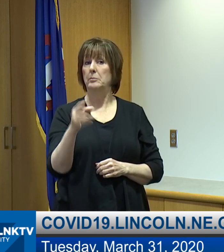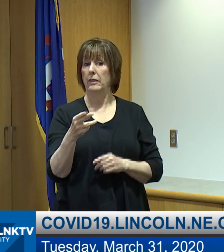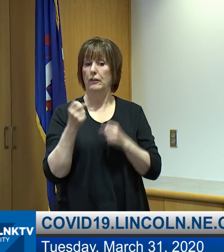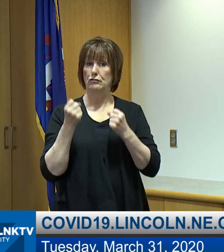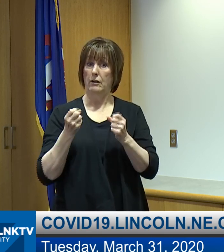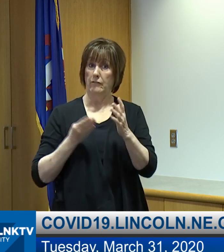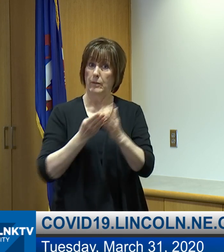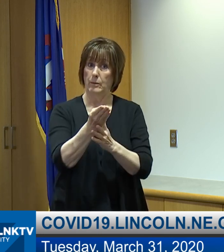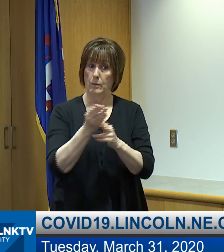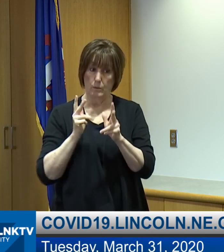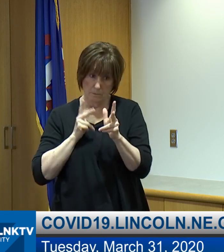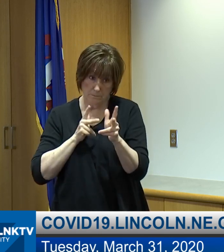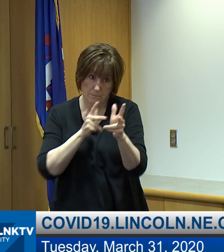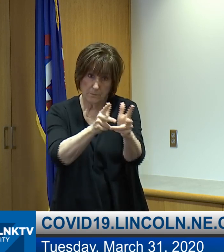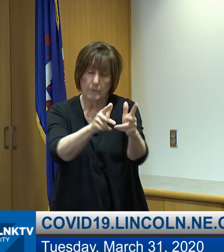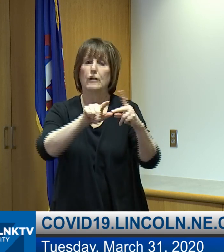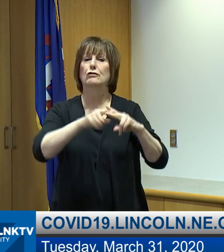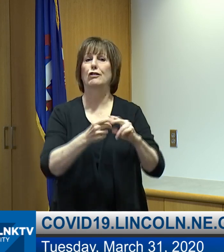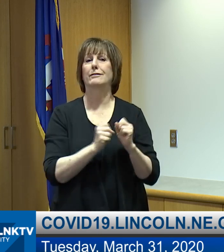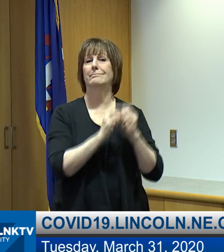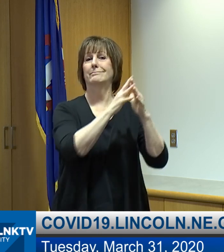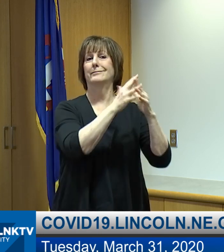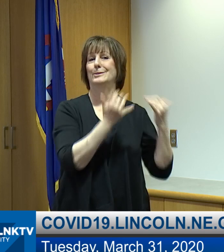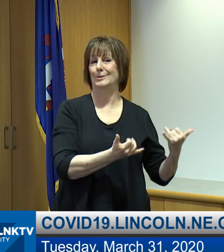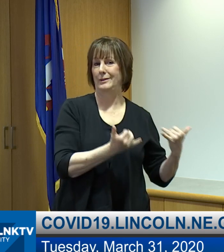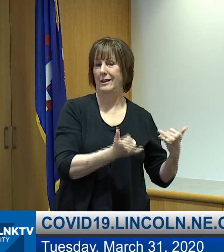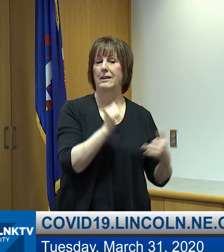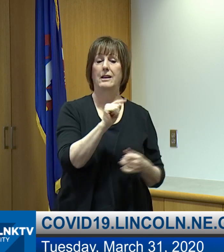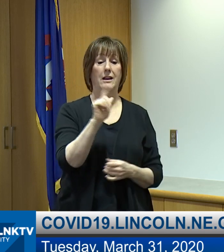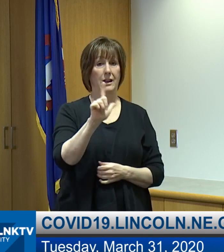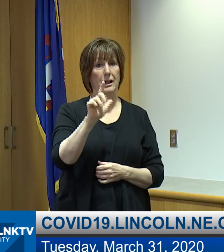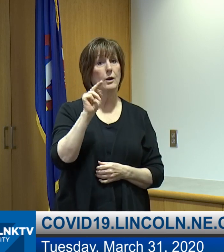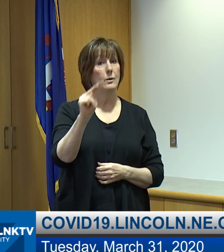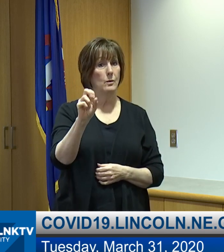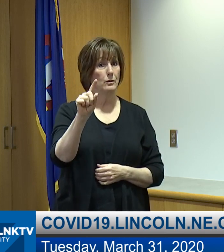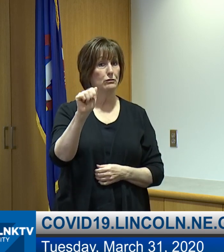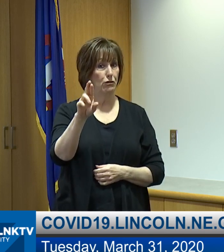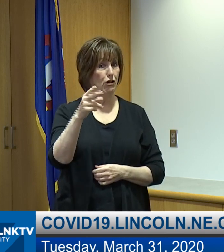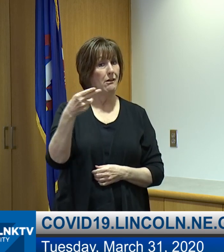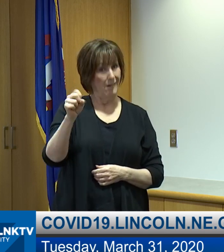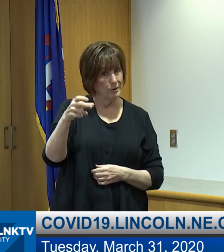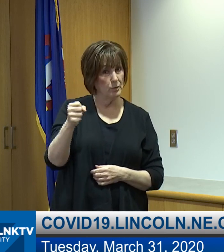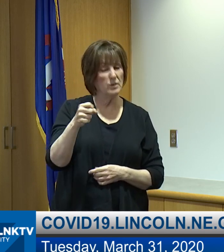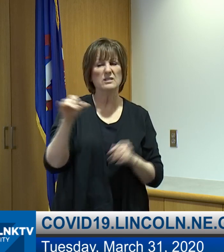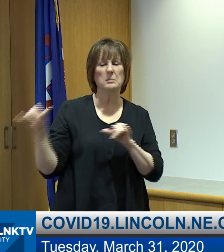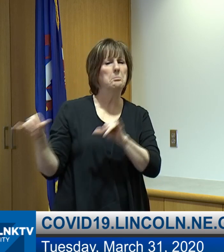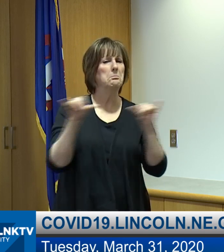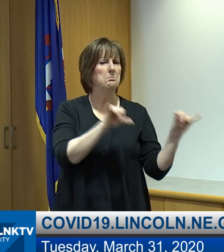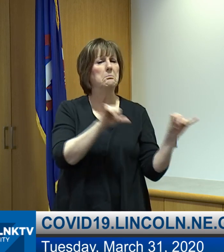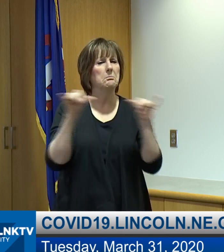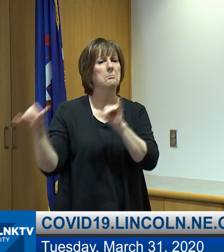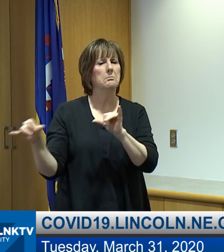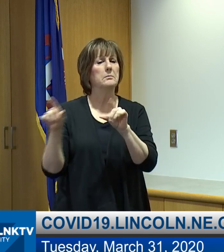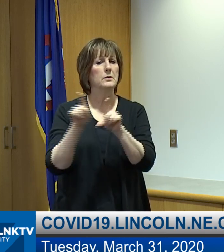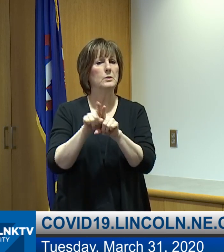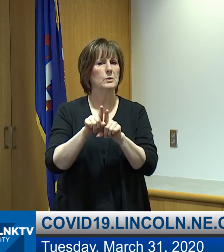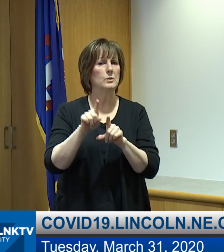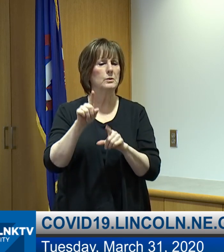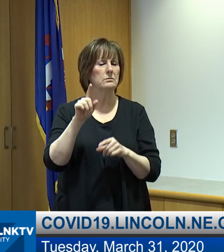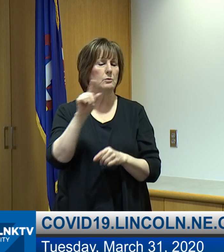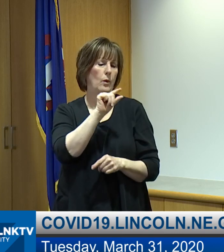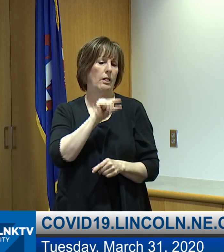testing site began operating today at North Star High School, and they are implementing similar procedures to qualify for